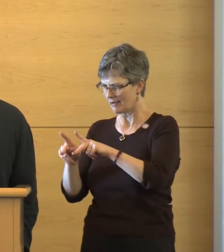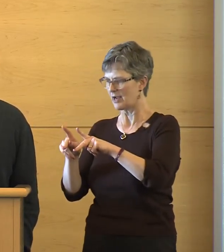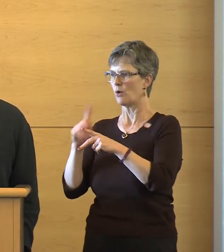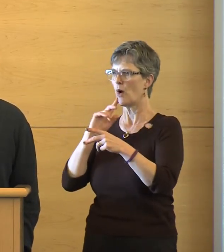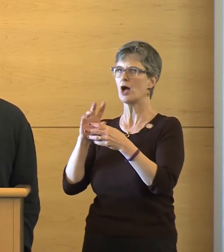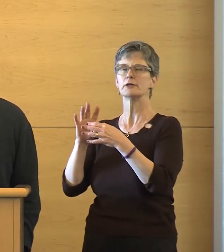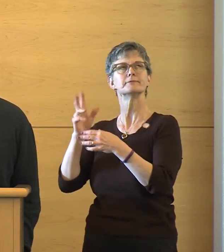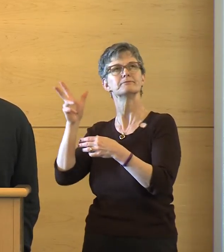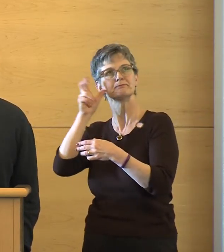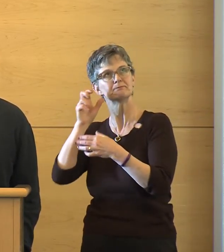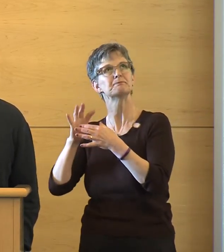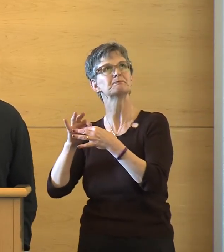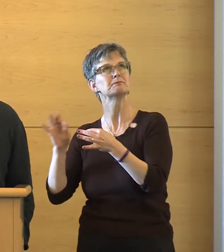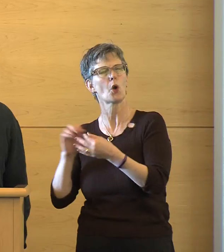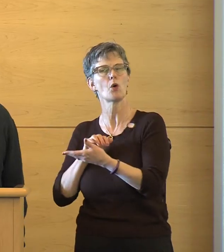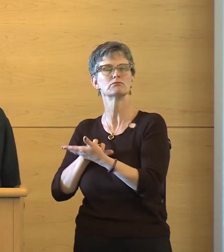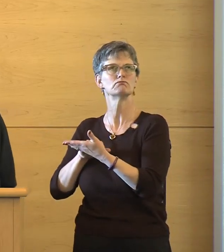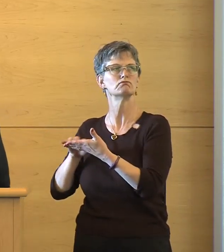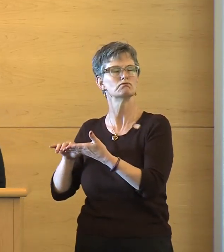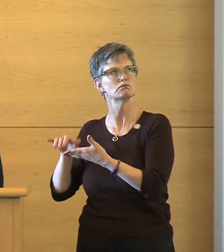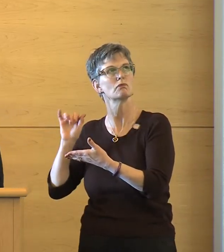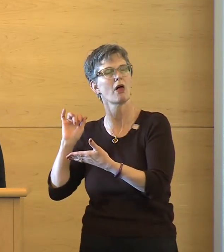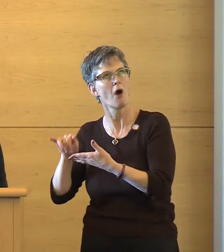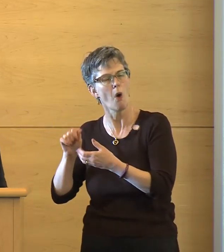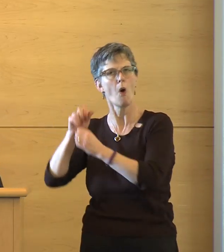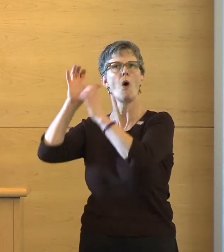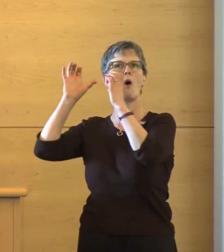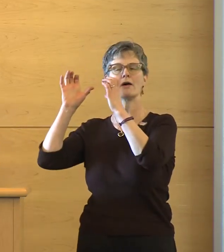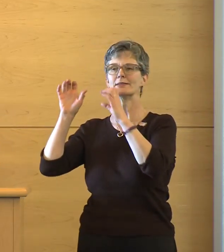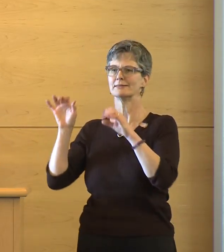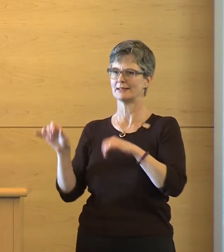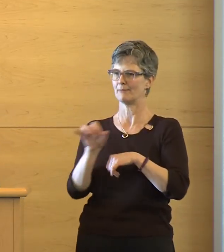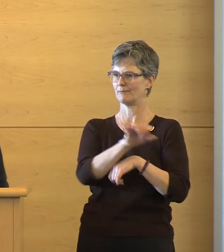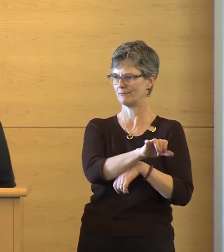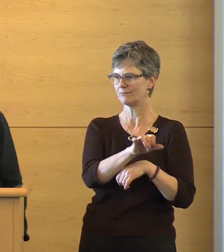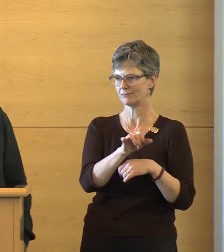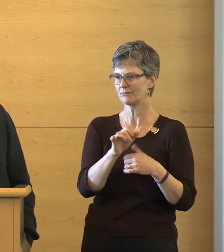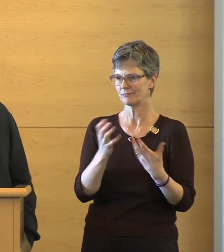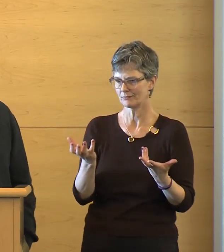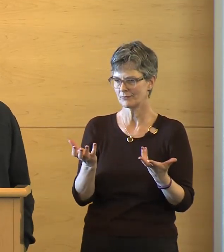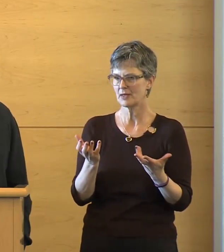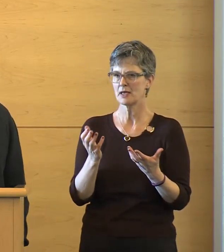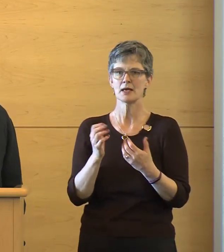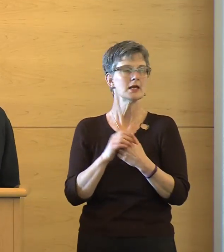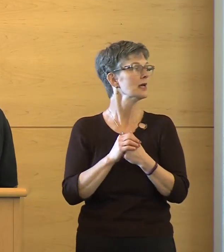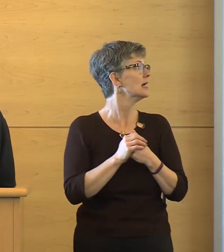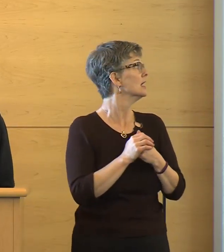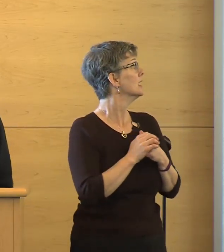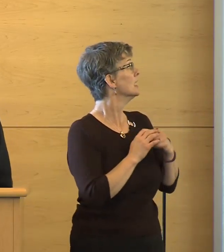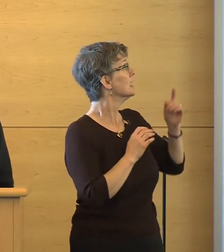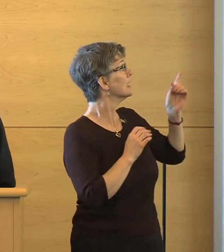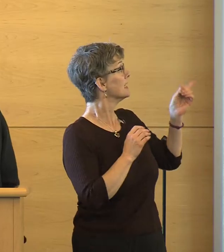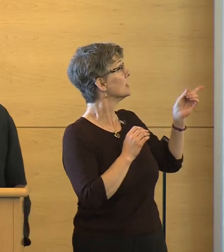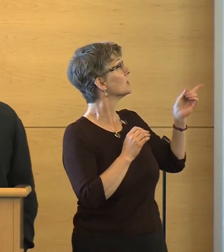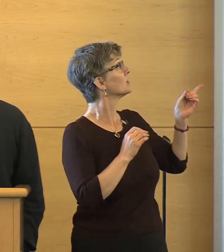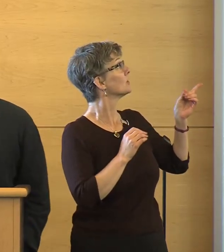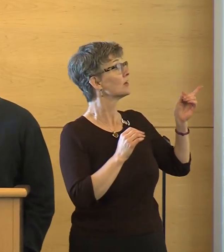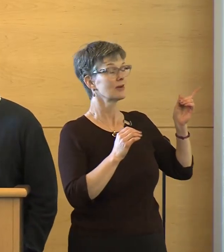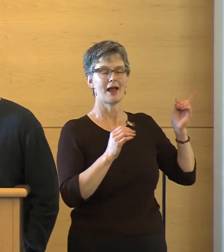about what a sighted user gets out of this image, what you're trying to communicate, what its function is, that's